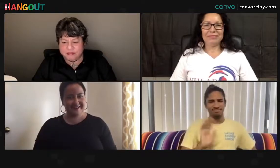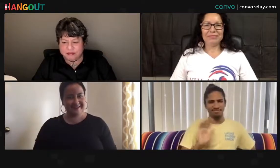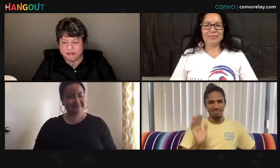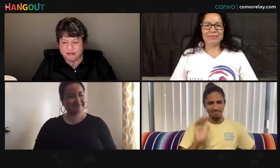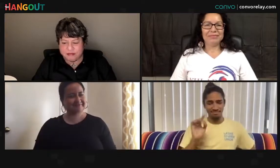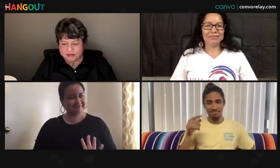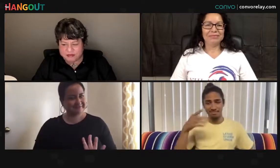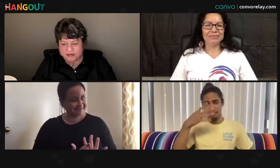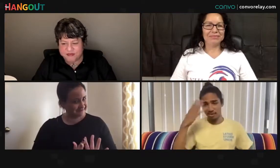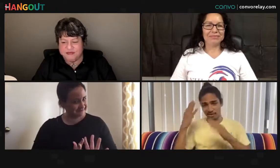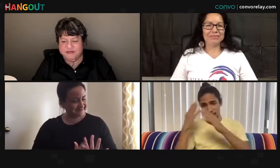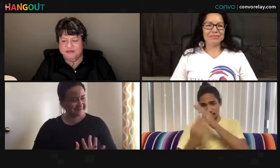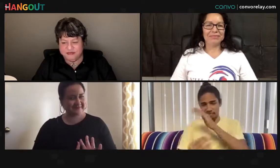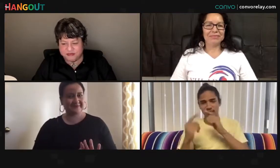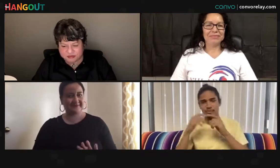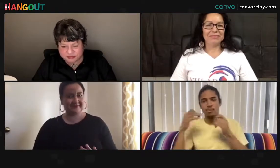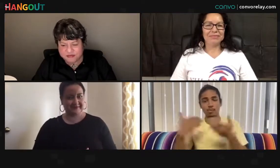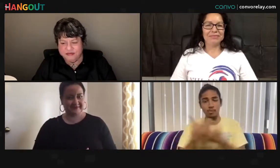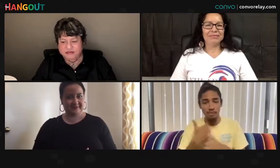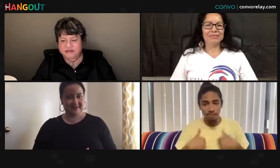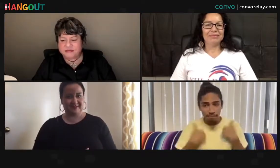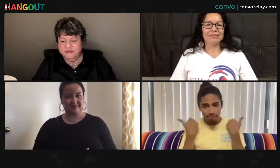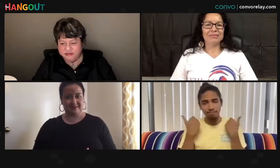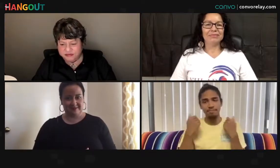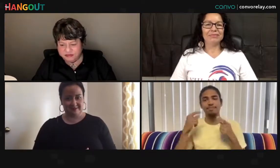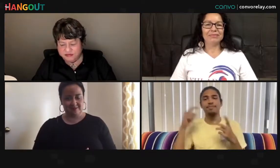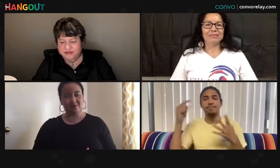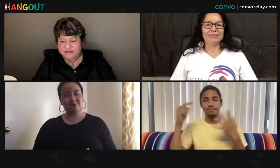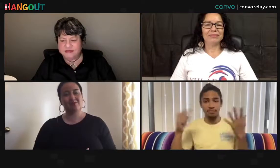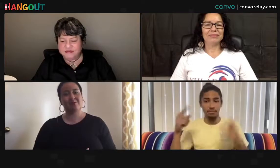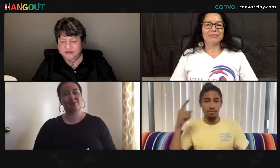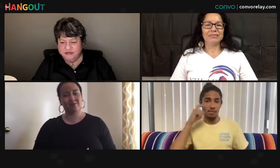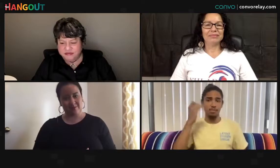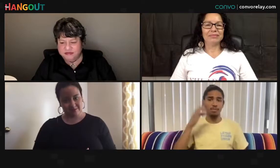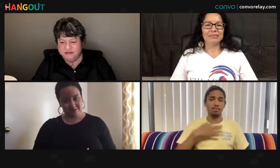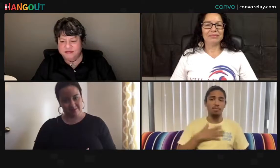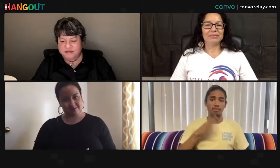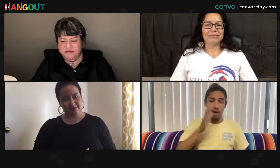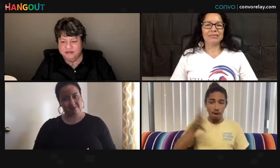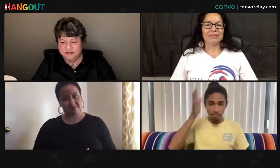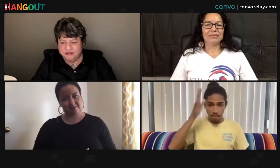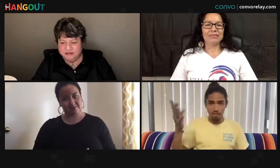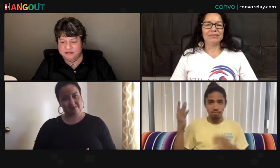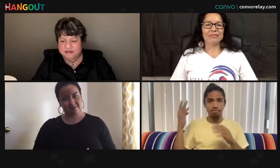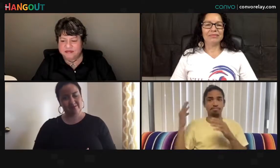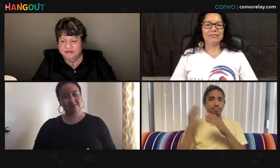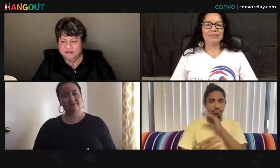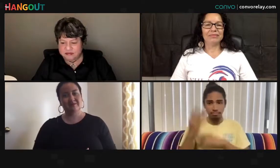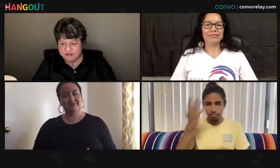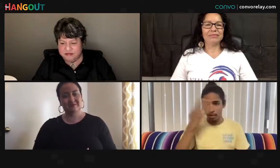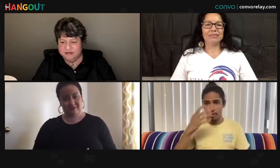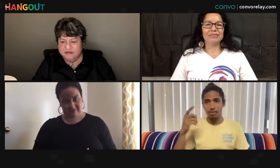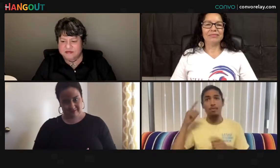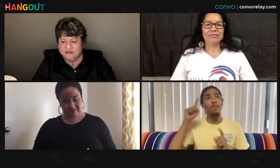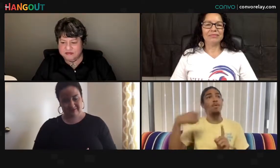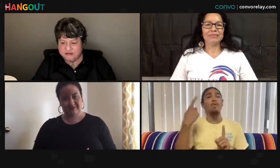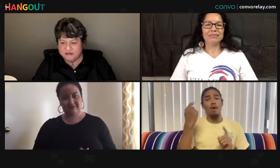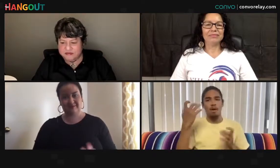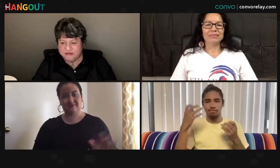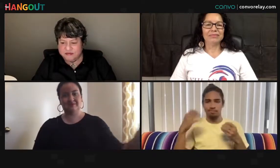US culture is that we bring drugs, right? No, that's not necessarily that's not what we come here for.